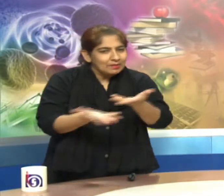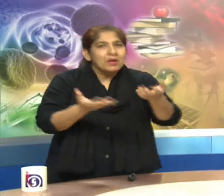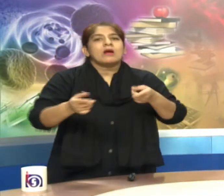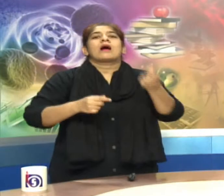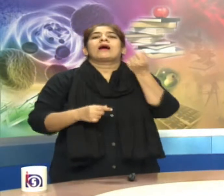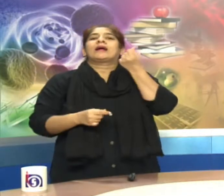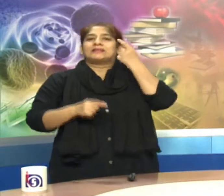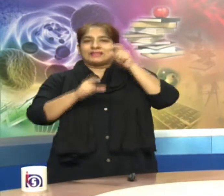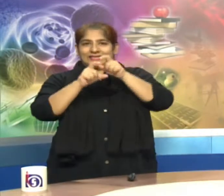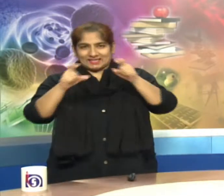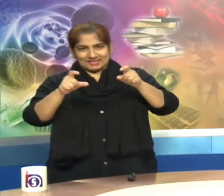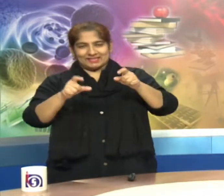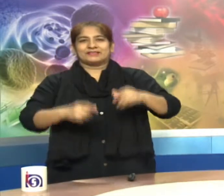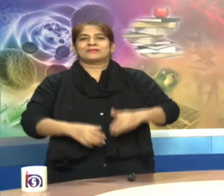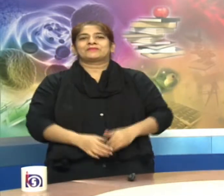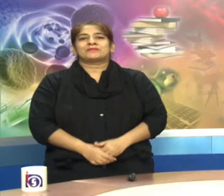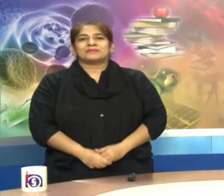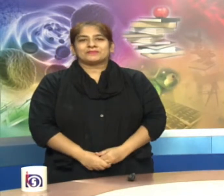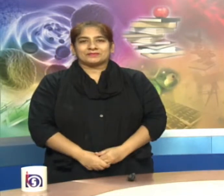about the benefits.